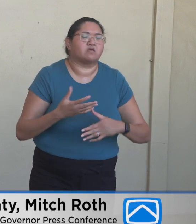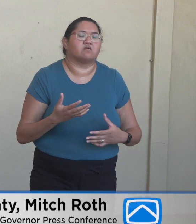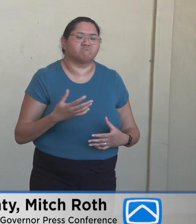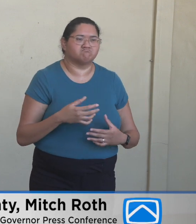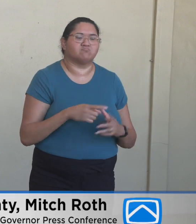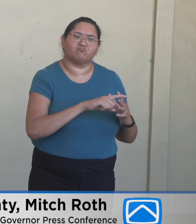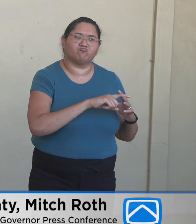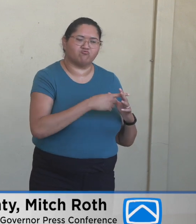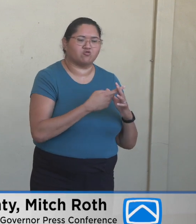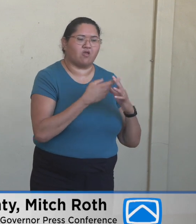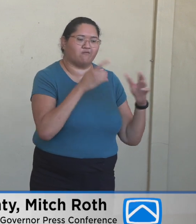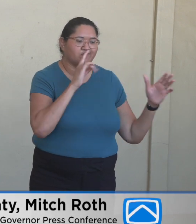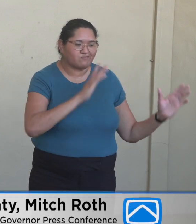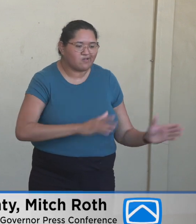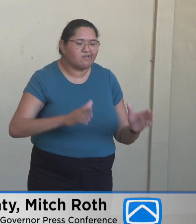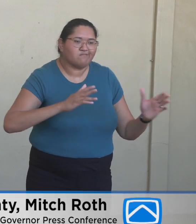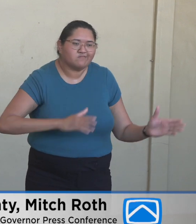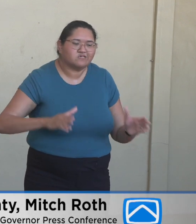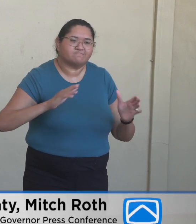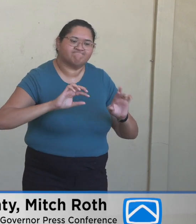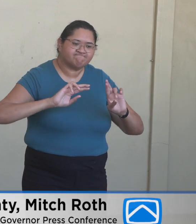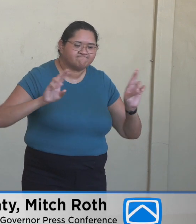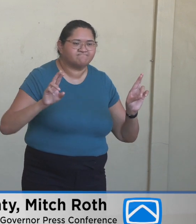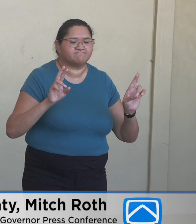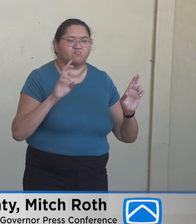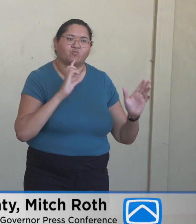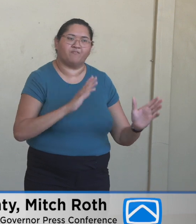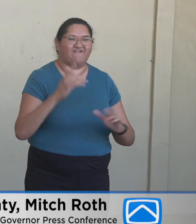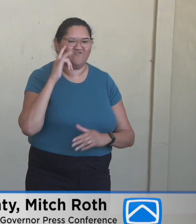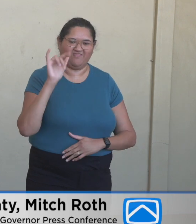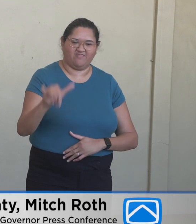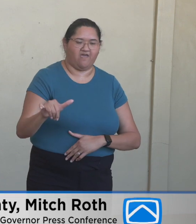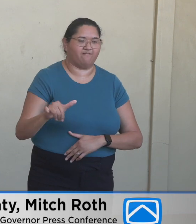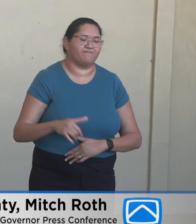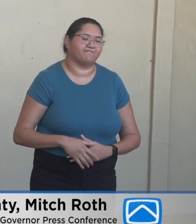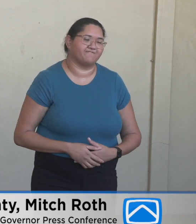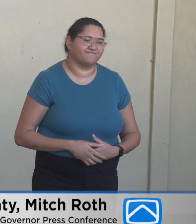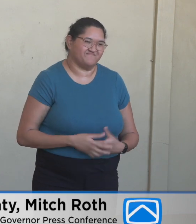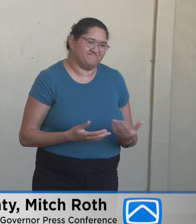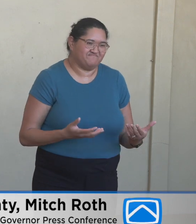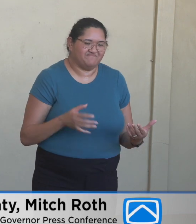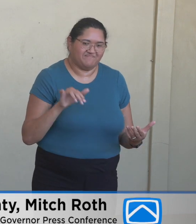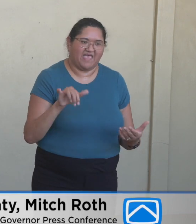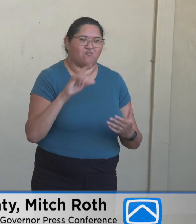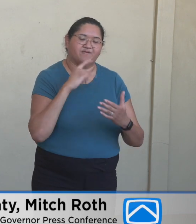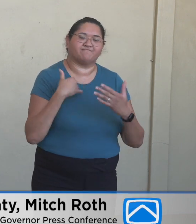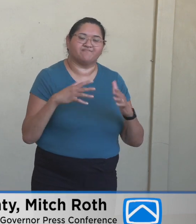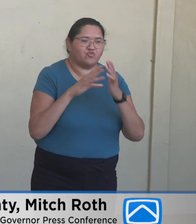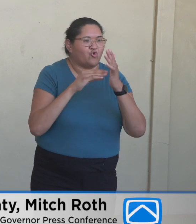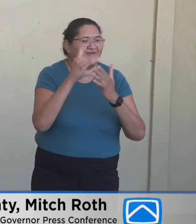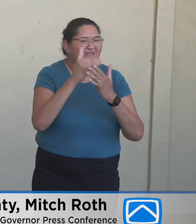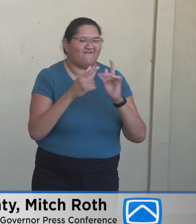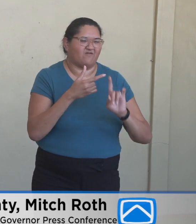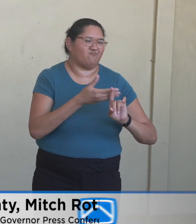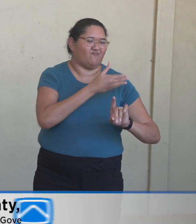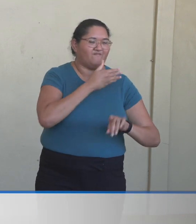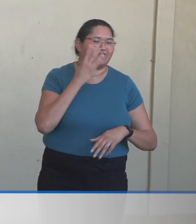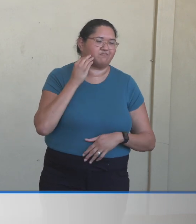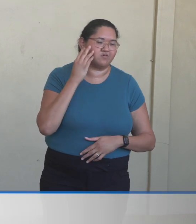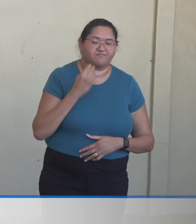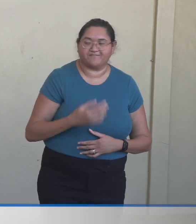and we started making preparations to be prepared for that. And that was lessons learned from previous